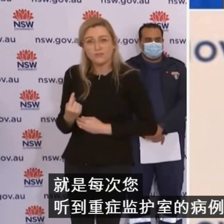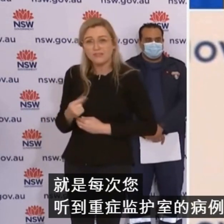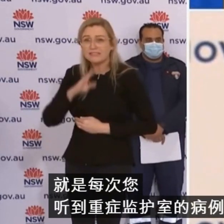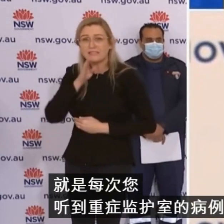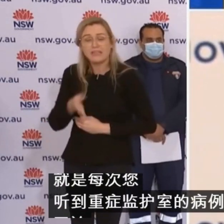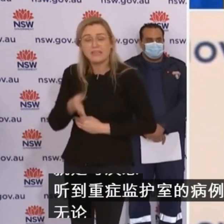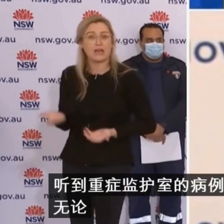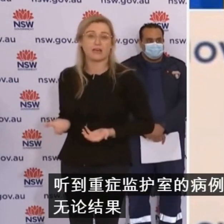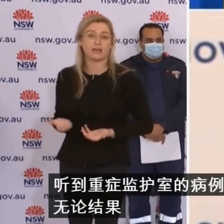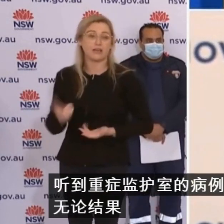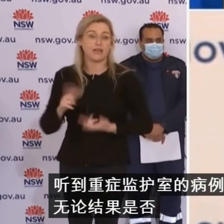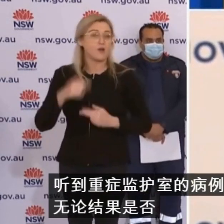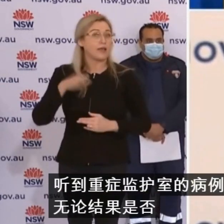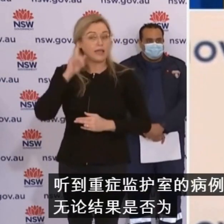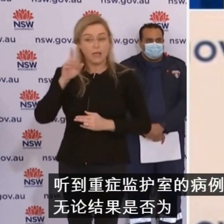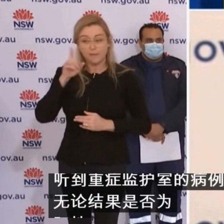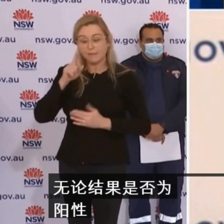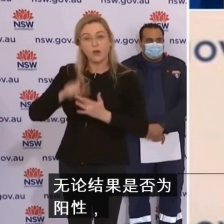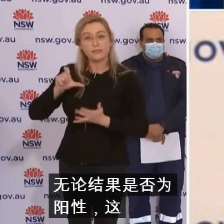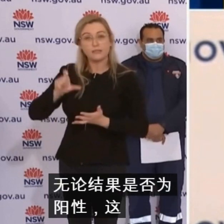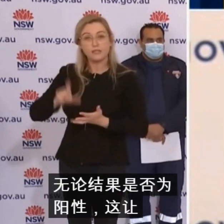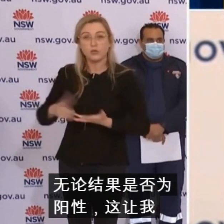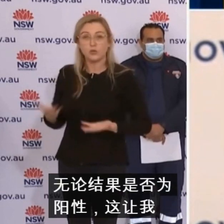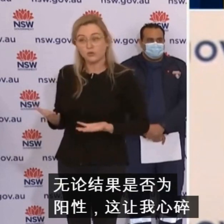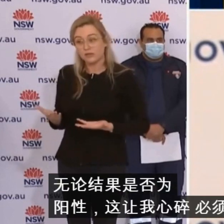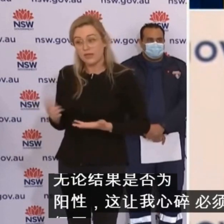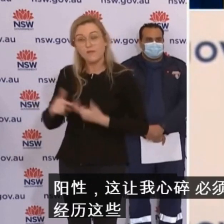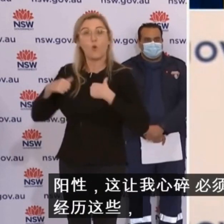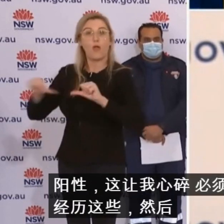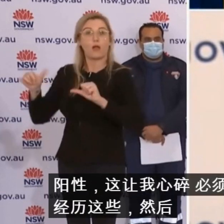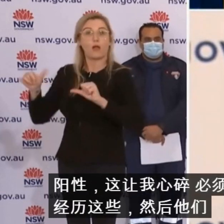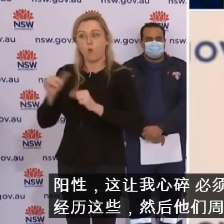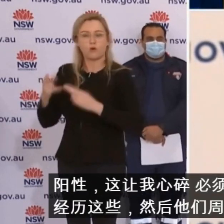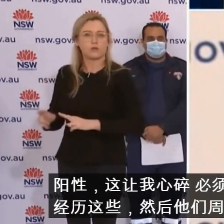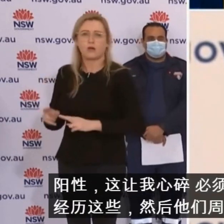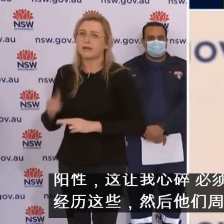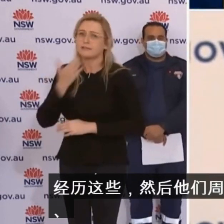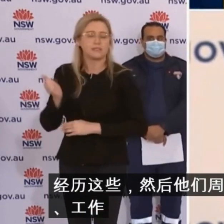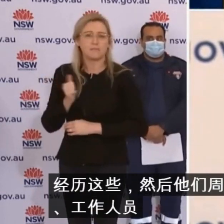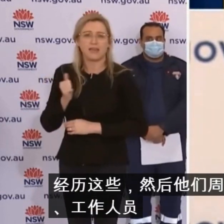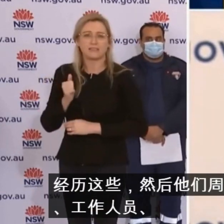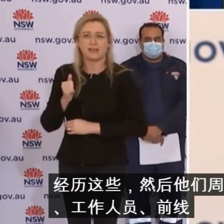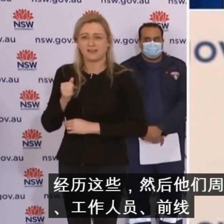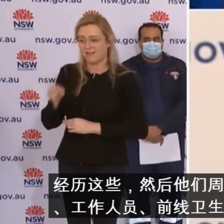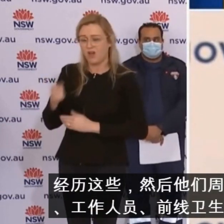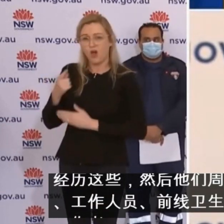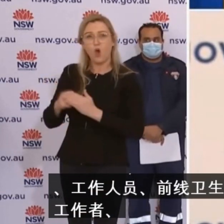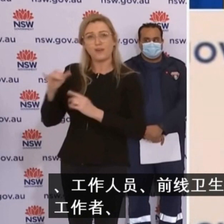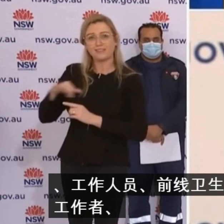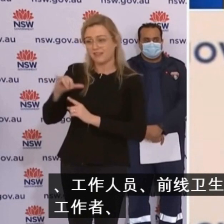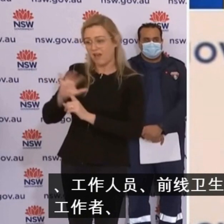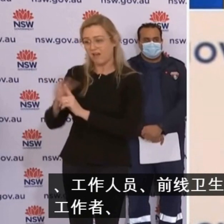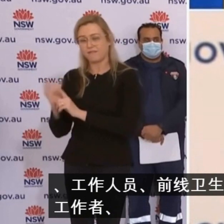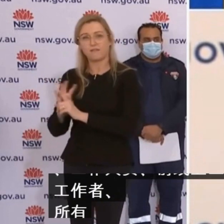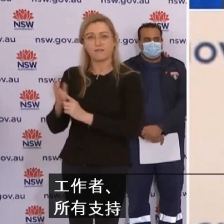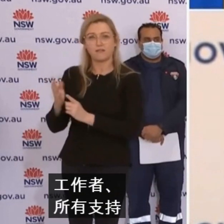care, whether or not the outcome is a positive one, just the fact that somebody has to go through that, and then the team around them, the staff, the frontline health